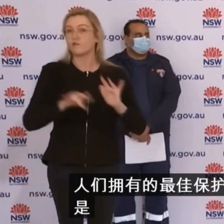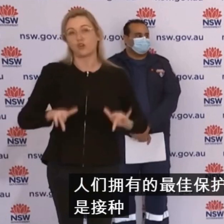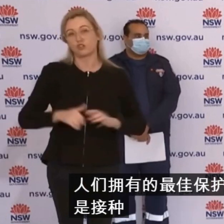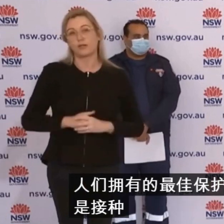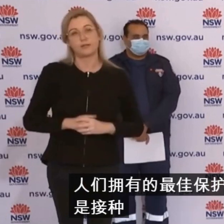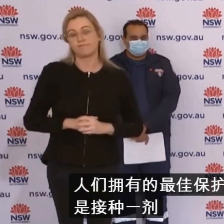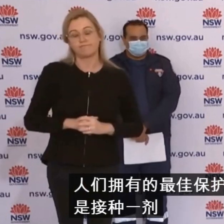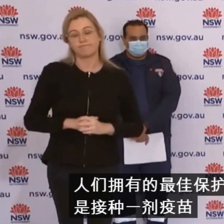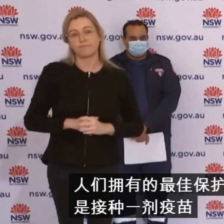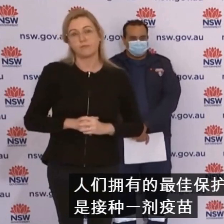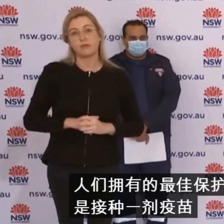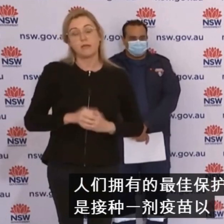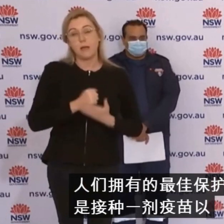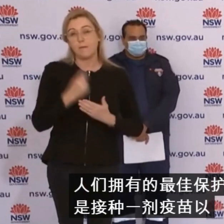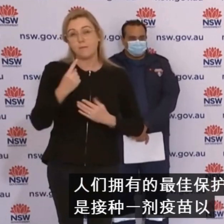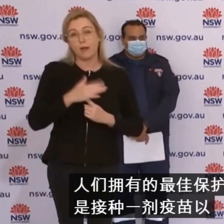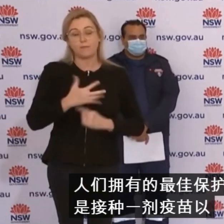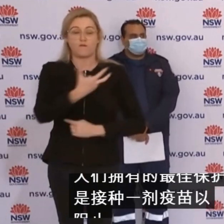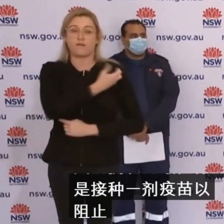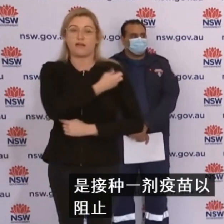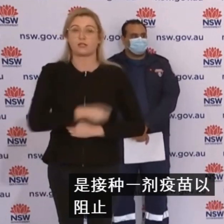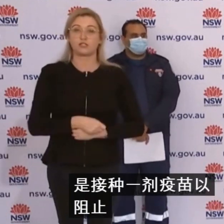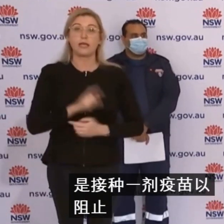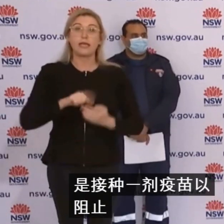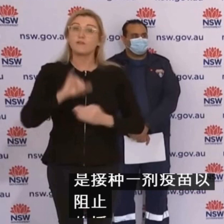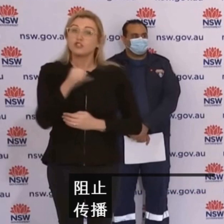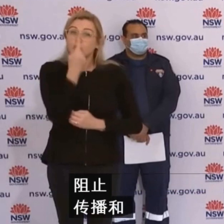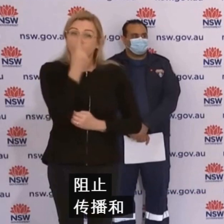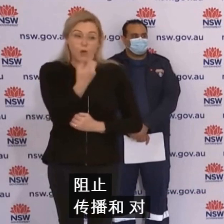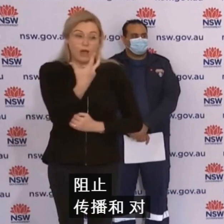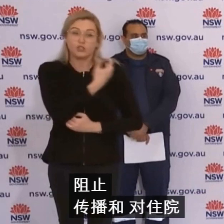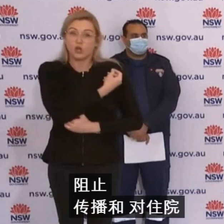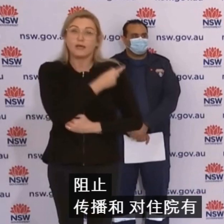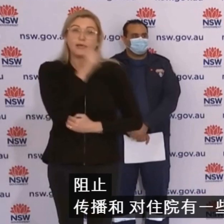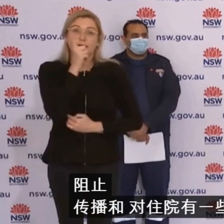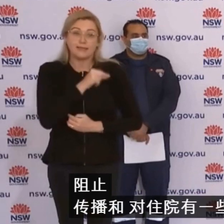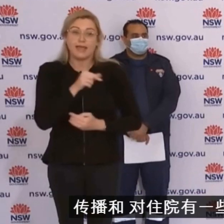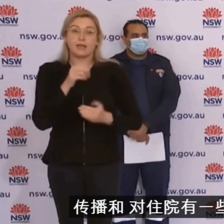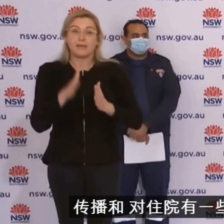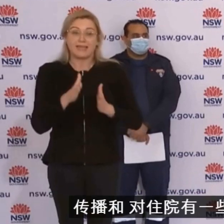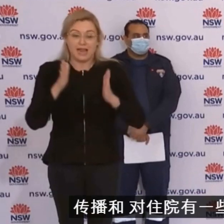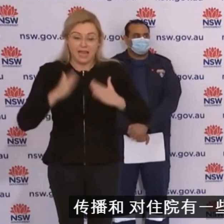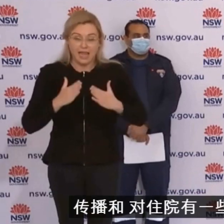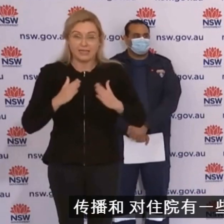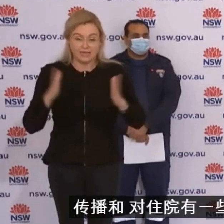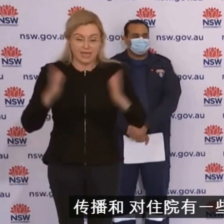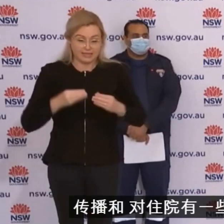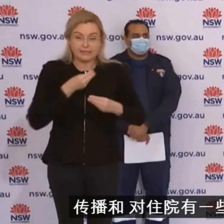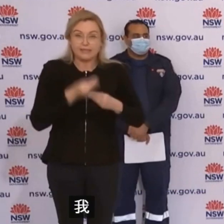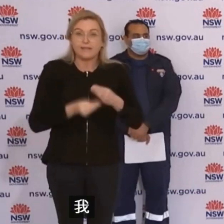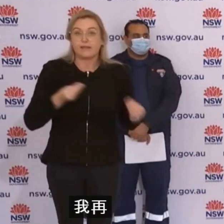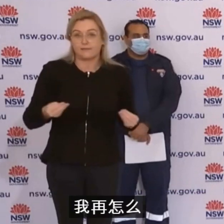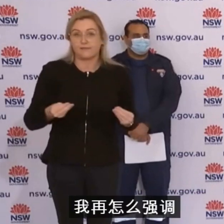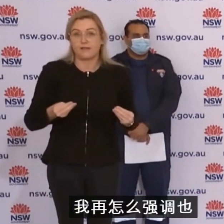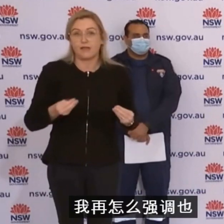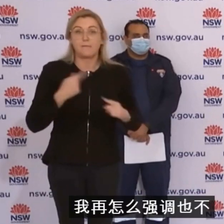is get vaccinated. 1 dose stops transmission and has some impact on hospitalisations.